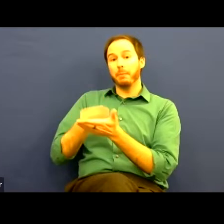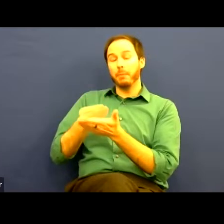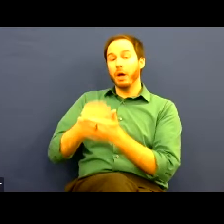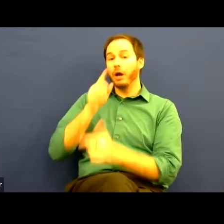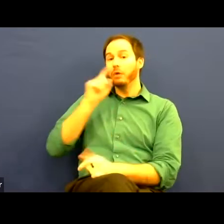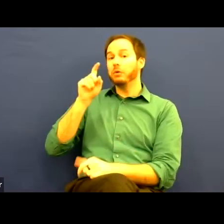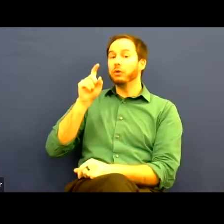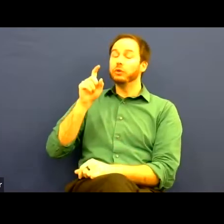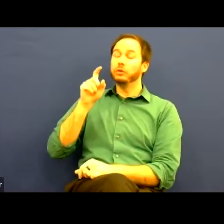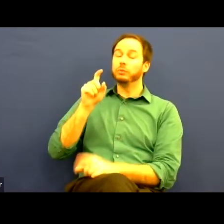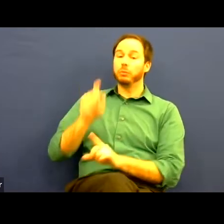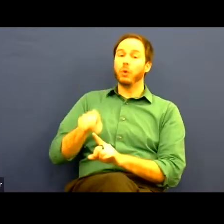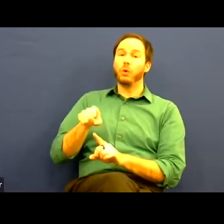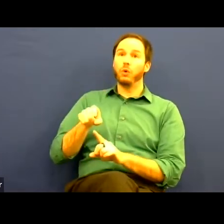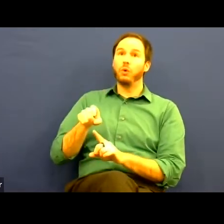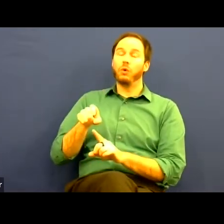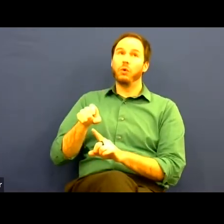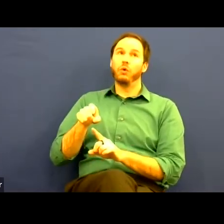otherwise going to come from